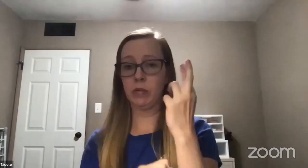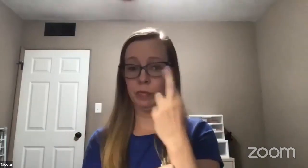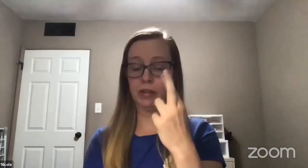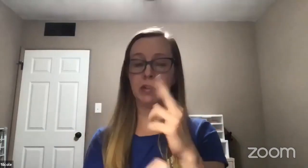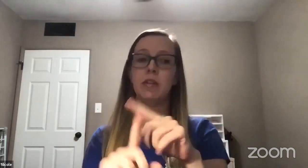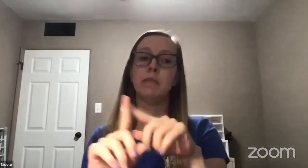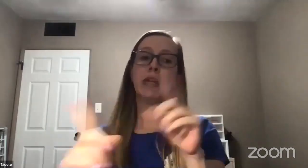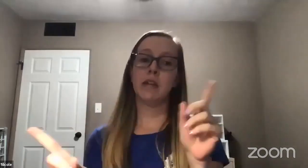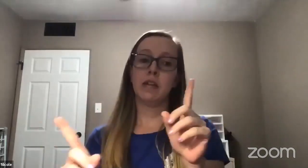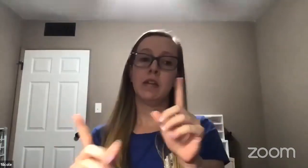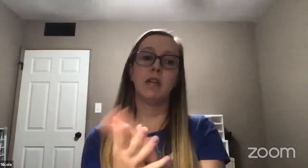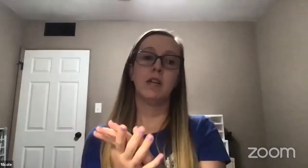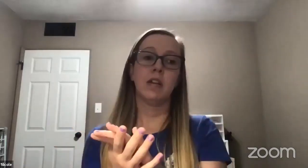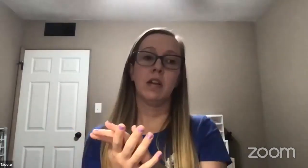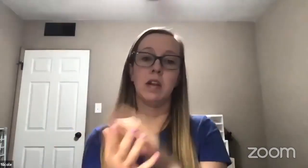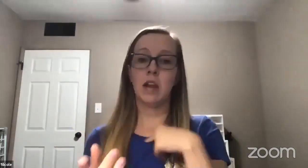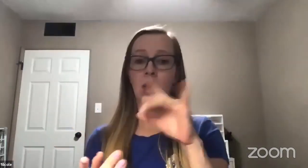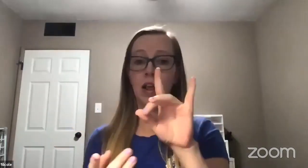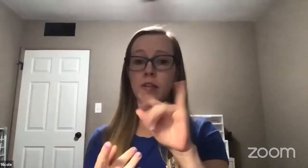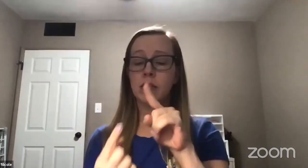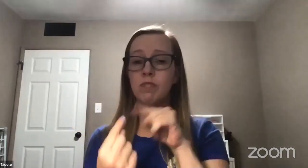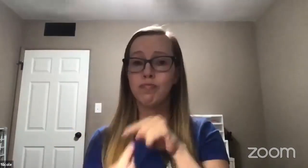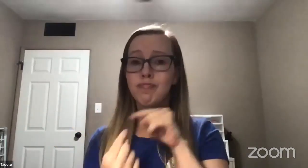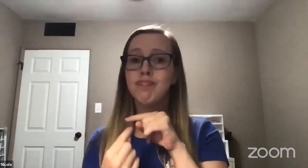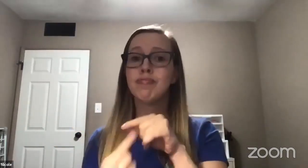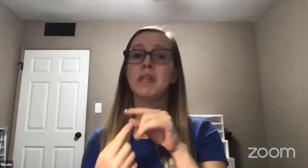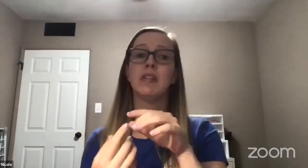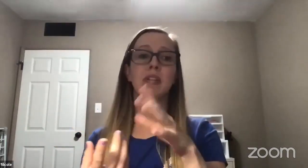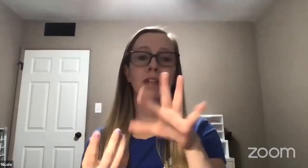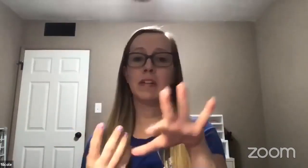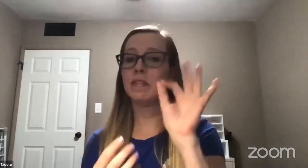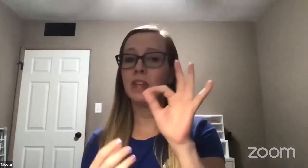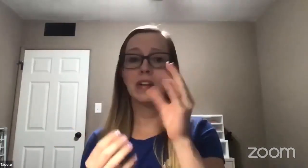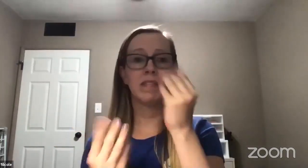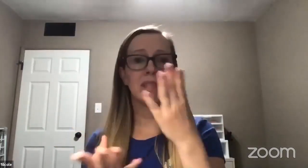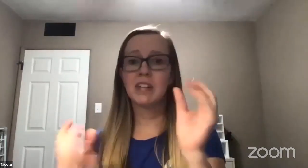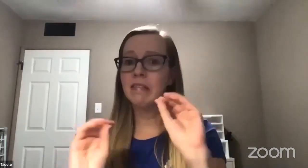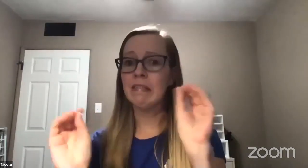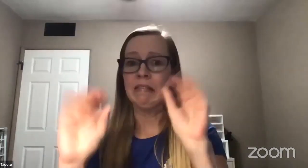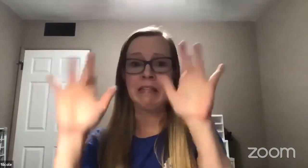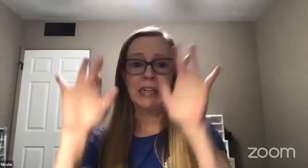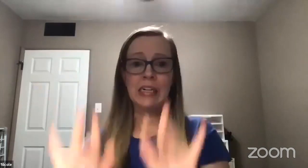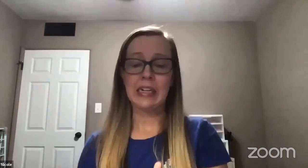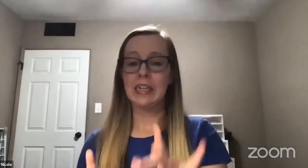are, you know, for safety reasons are something, you know, to seriously consider.